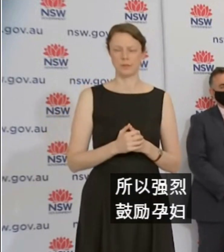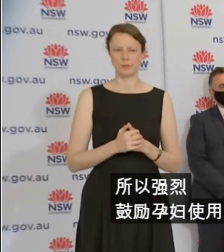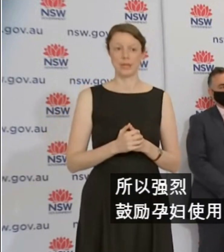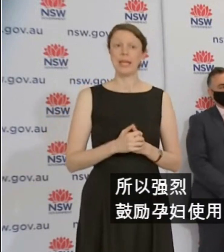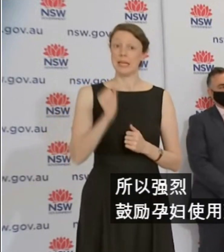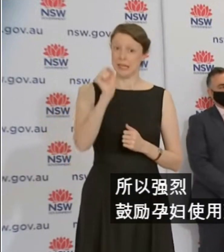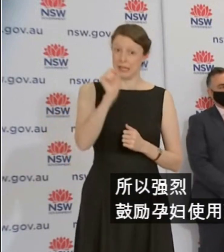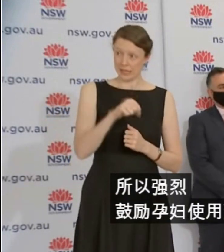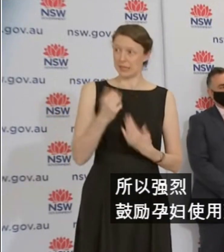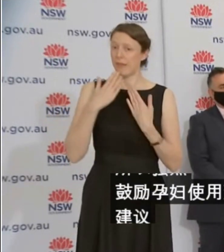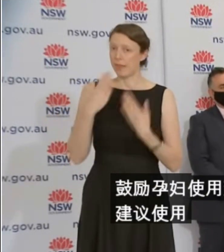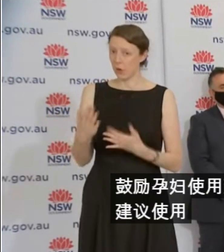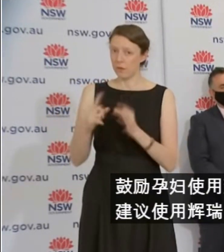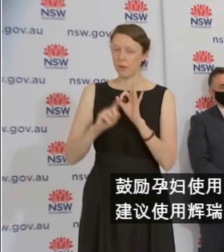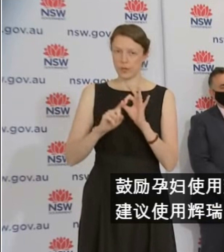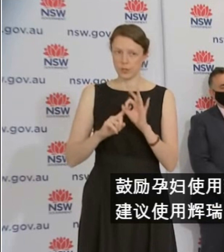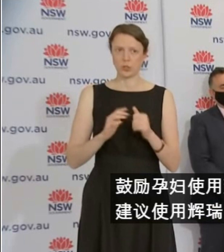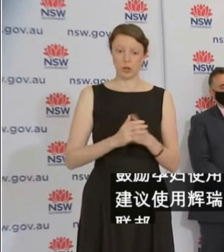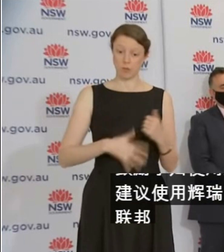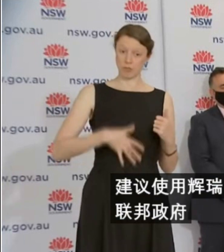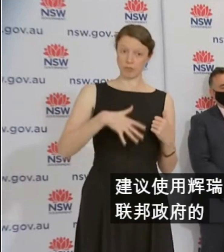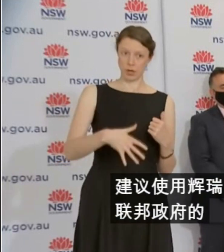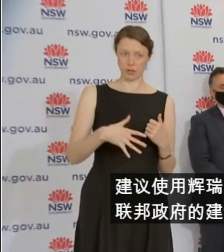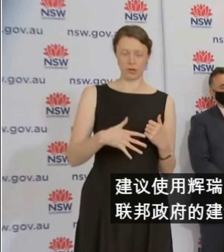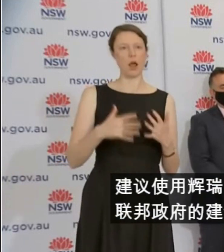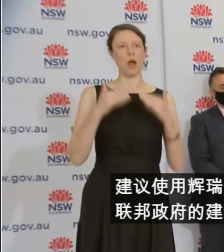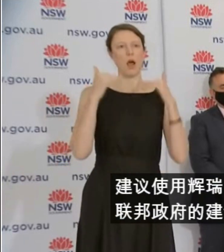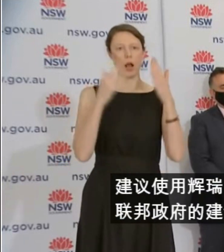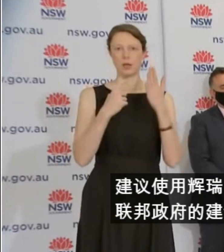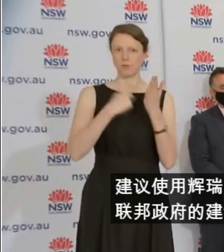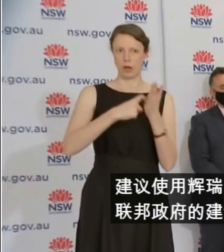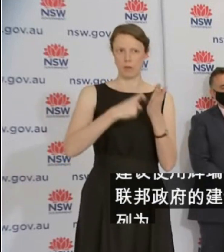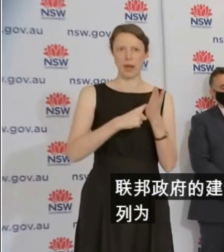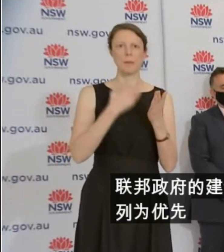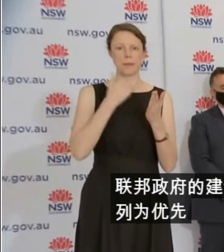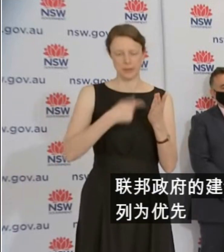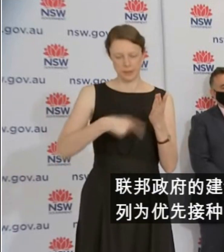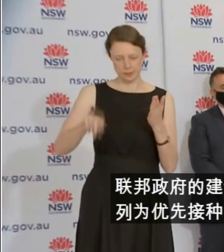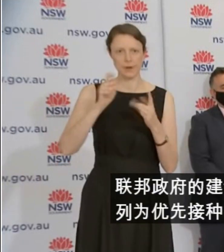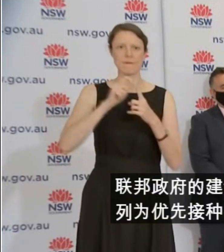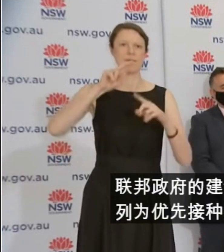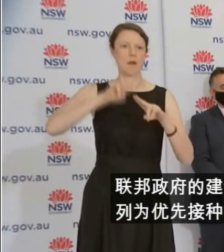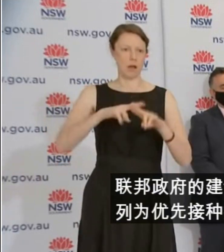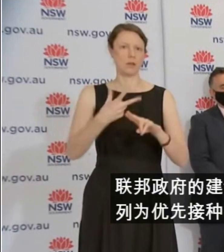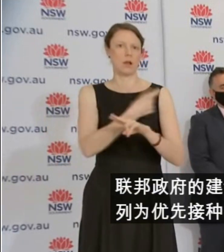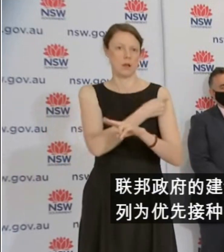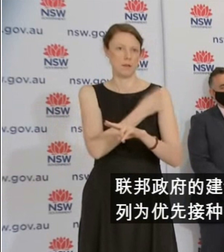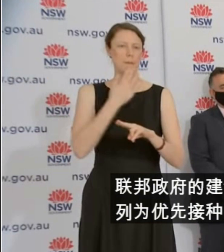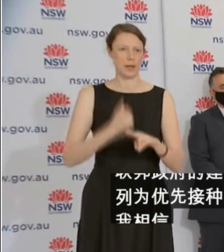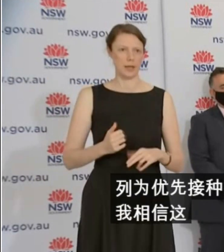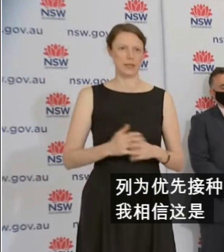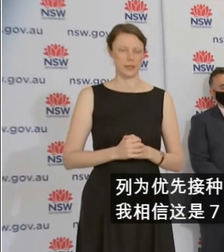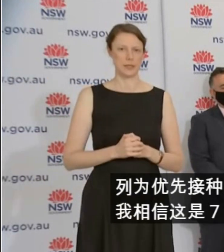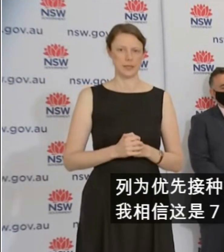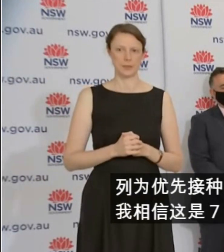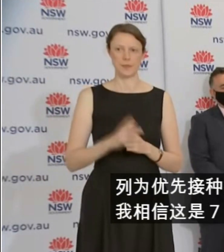encouraged to get Pfizer. It is recommended, and that is the Commonwealth's advice, listing them as a priority population for vaccine, and